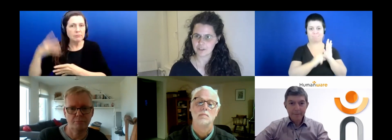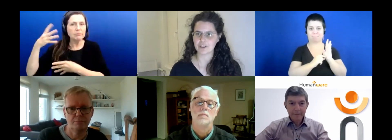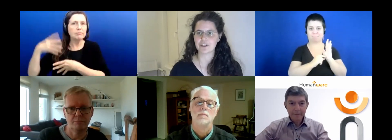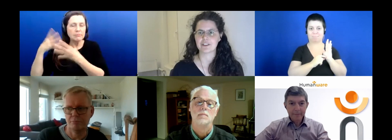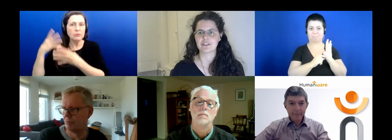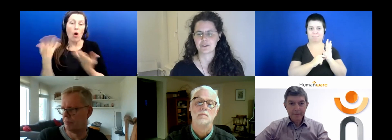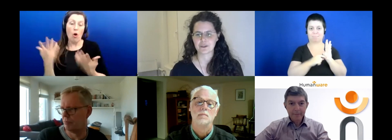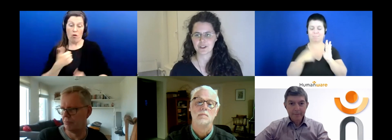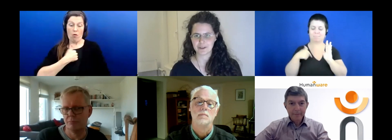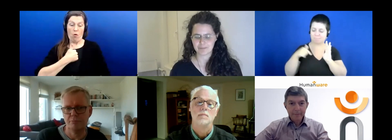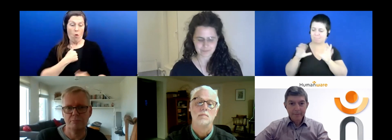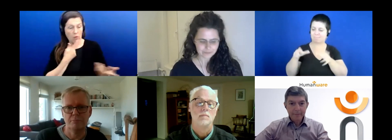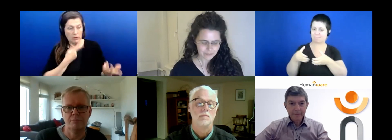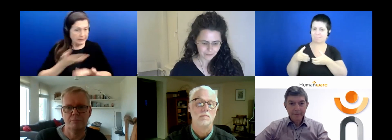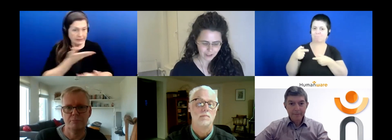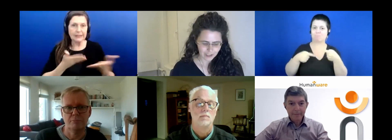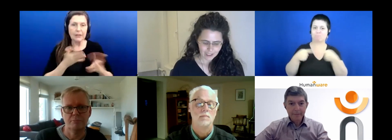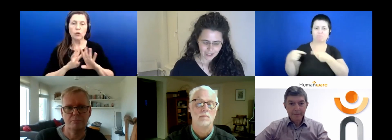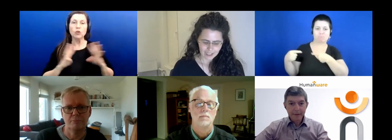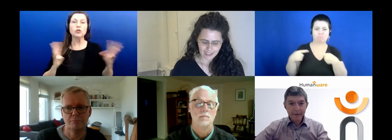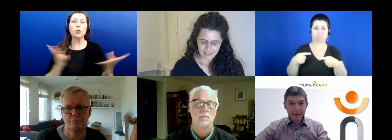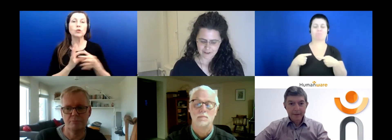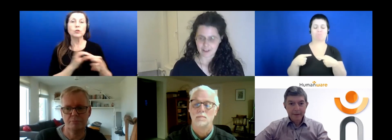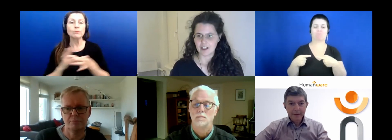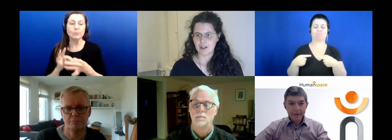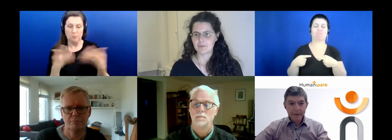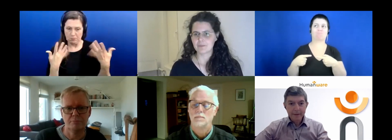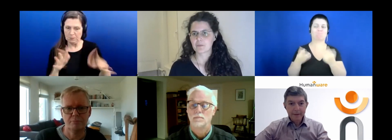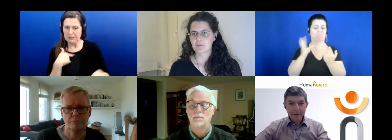own discussions as a consortium. And